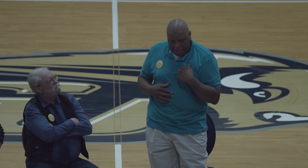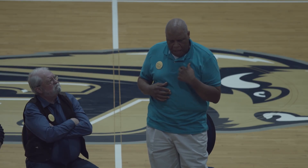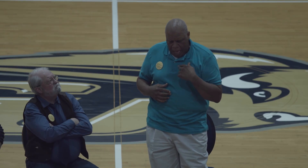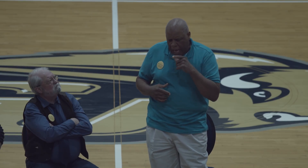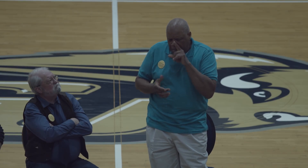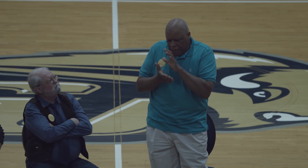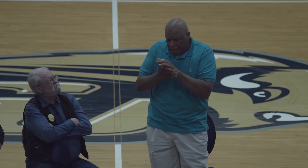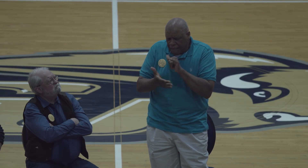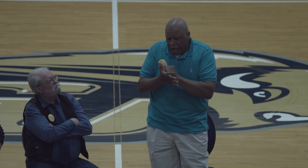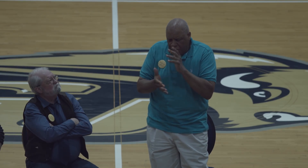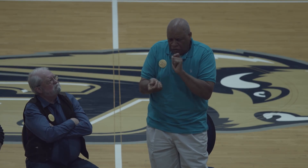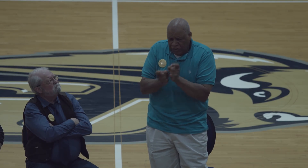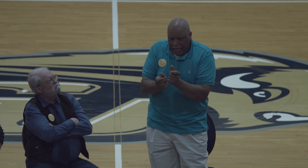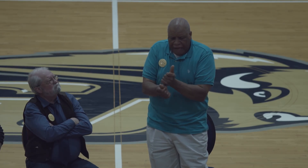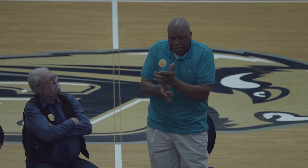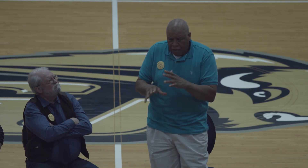and engaged with us for a few days.